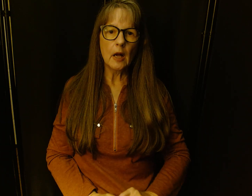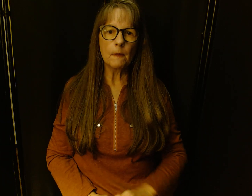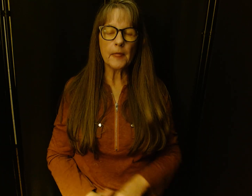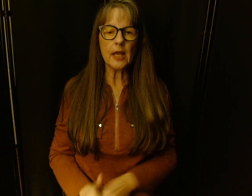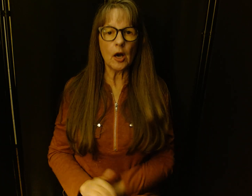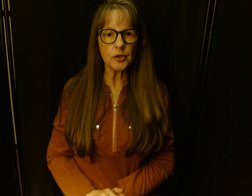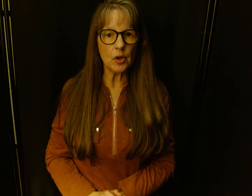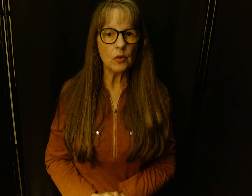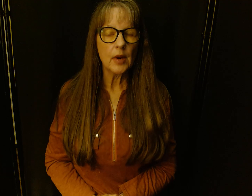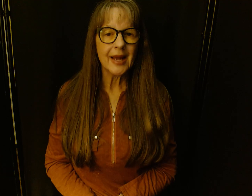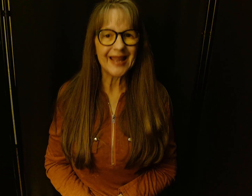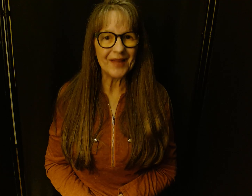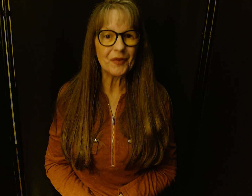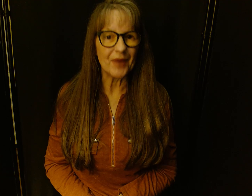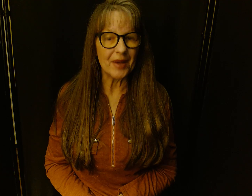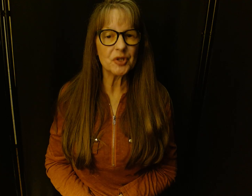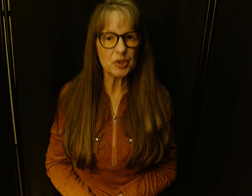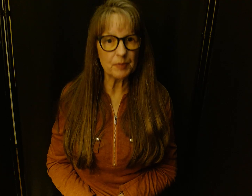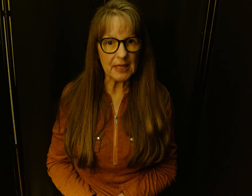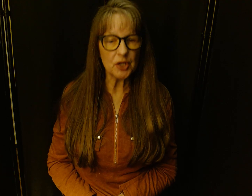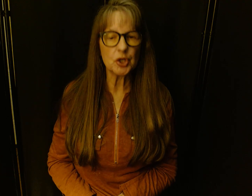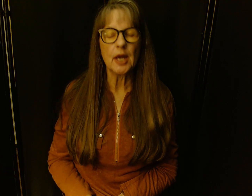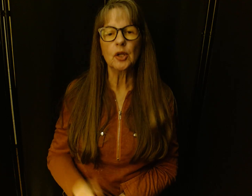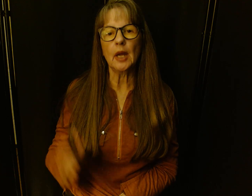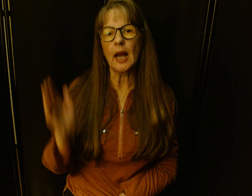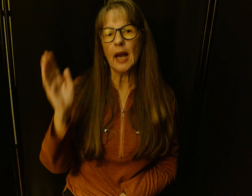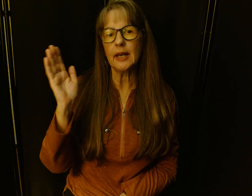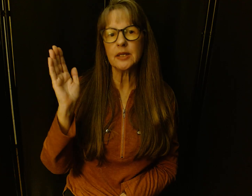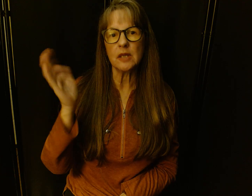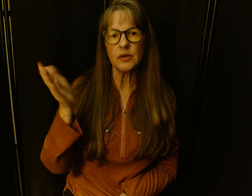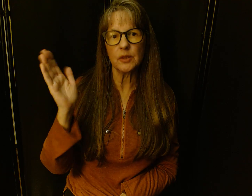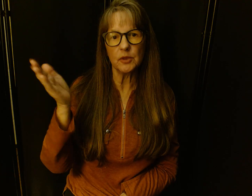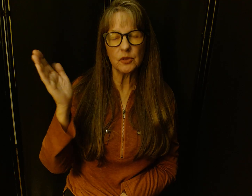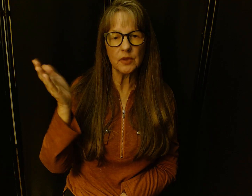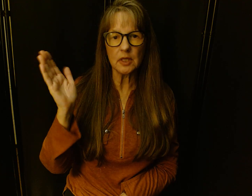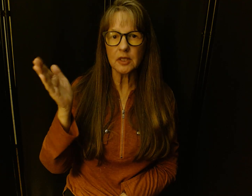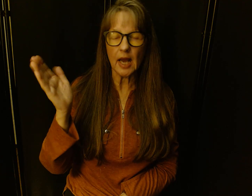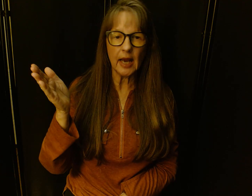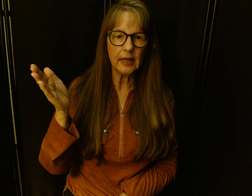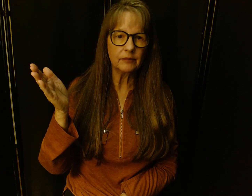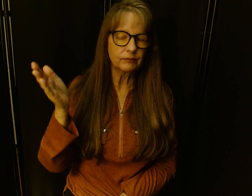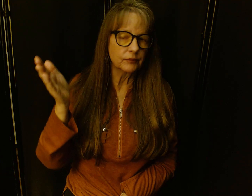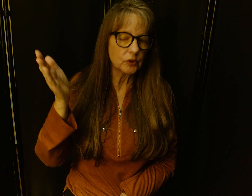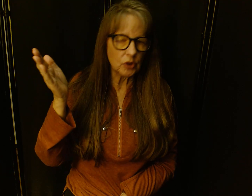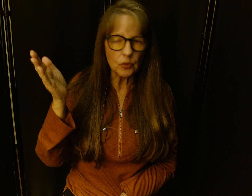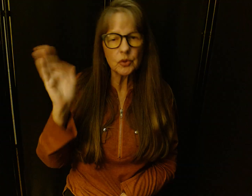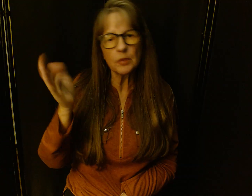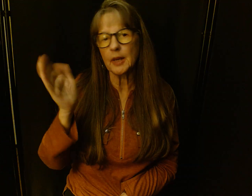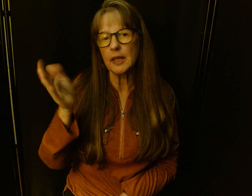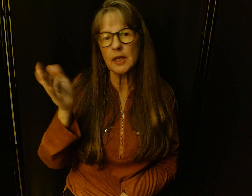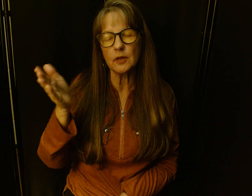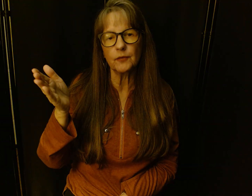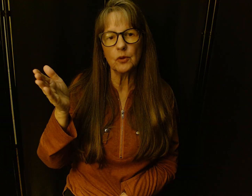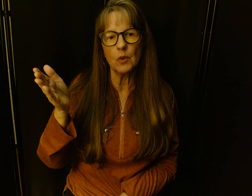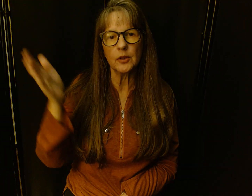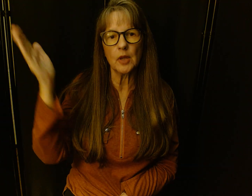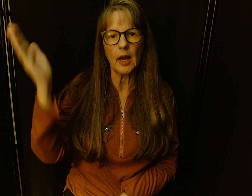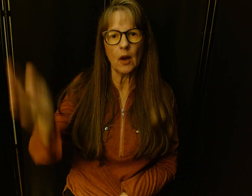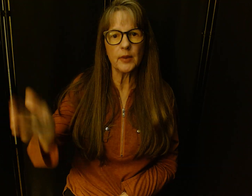He also gave a famous speech. I saw someone do this. I don't do it, but I guess if you want to, I always learned